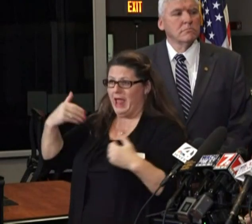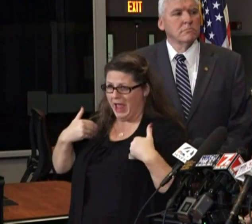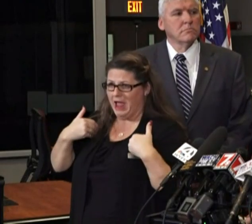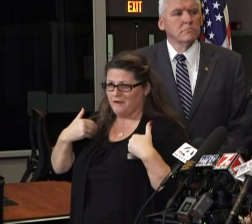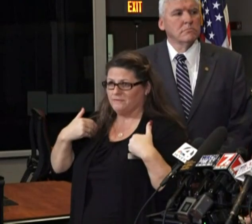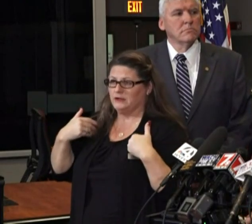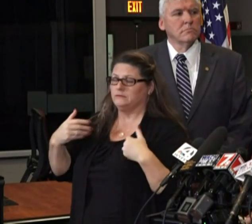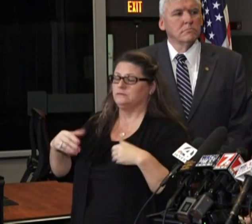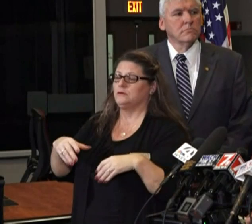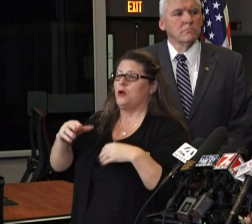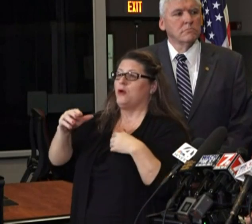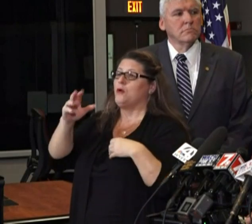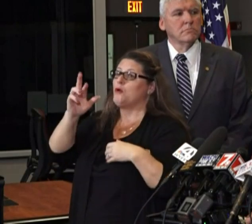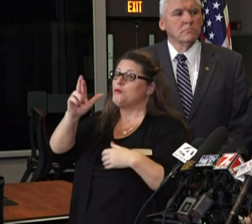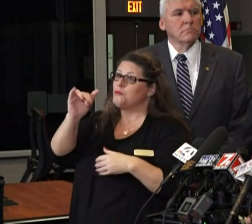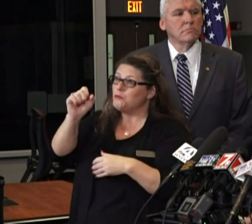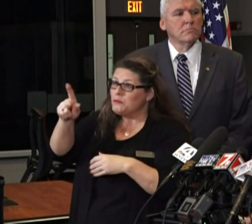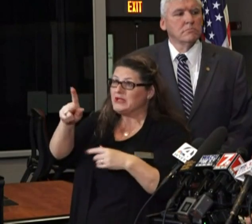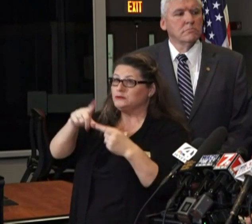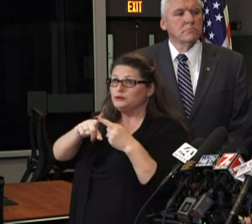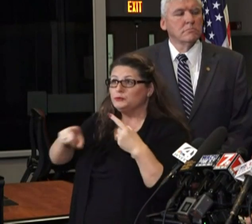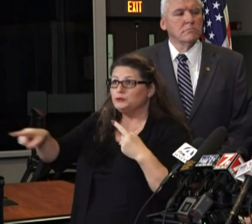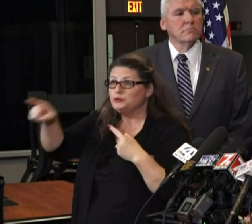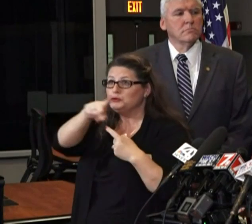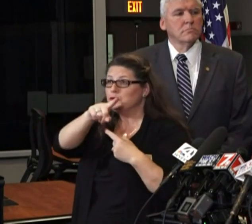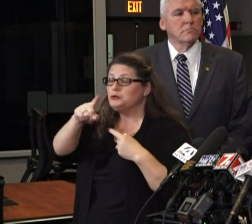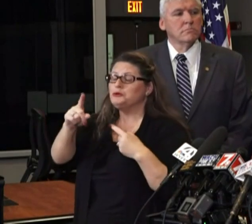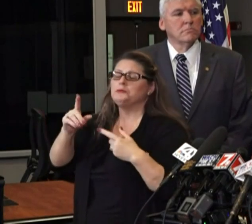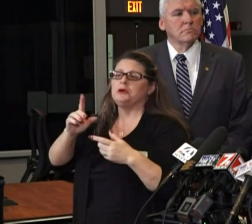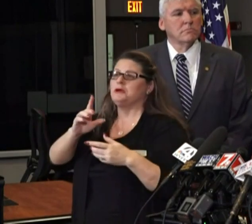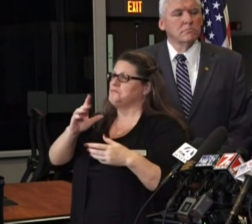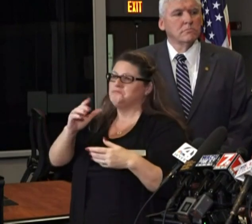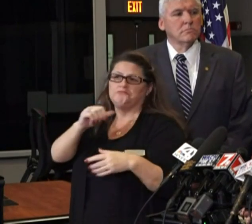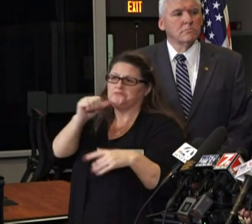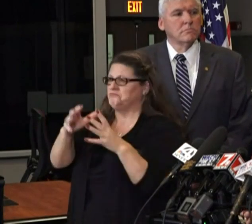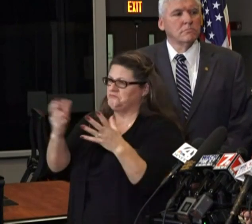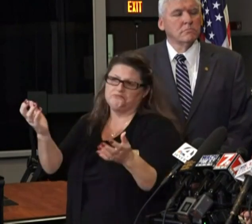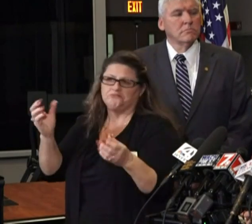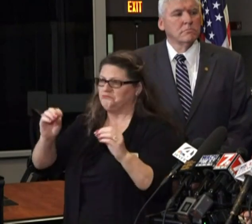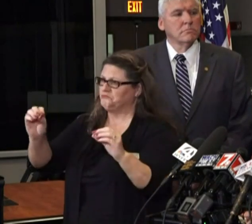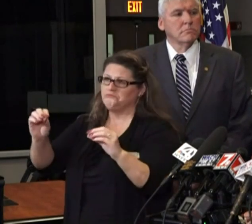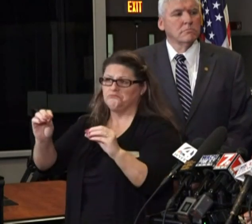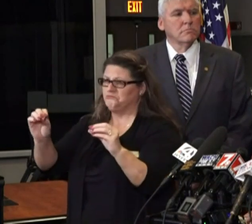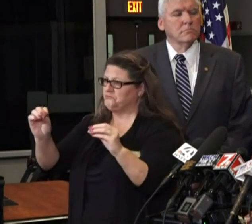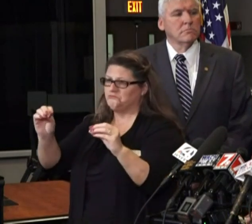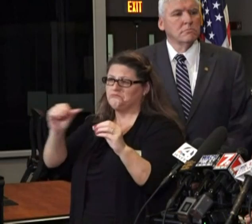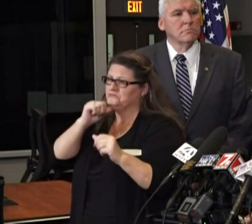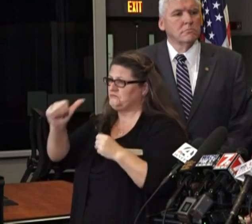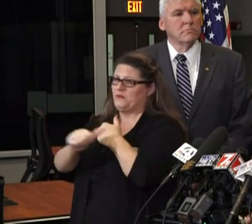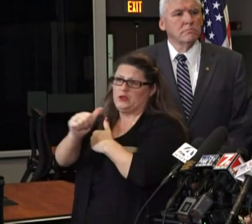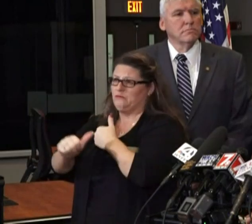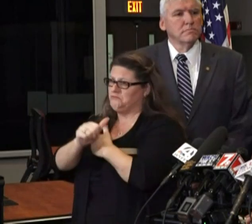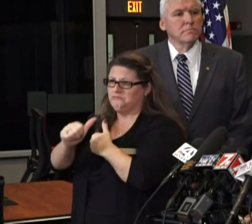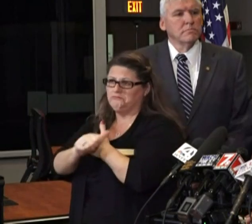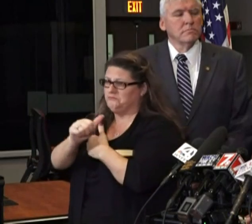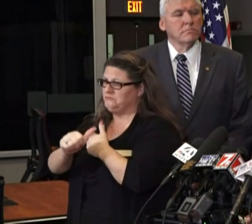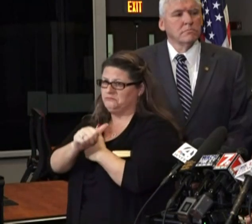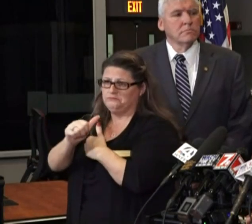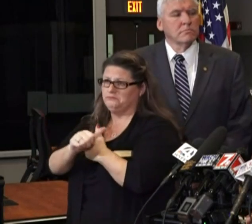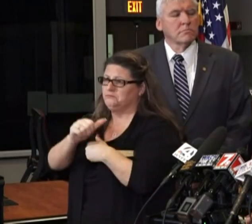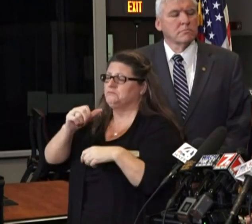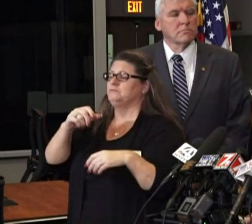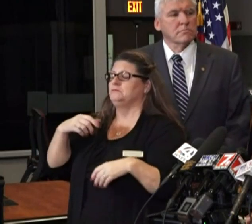risk for the public remains low. I want to thank all of our public health officials and